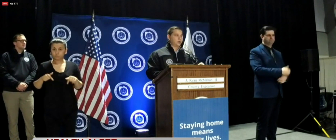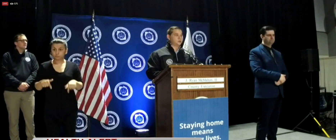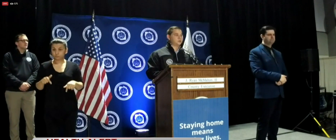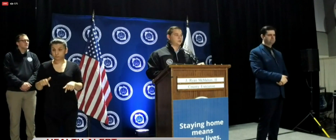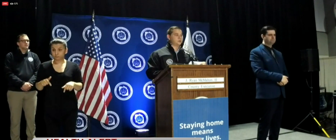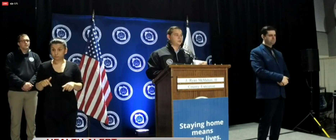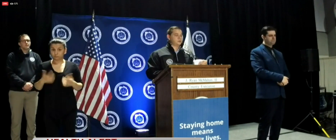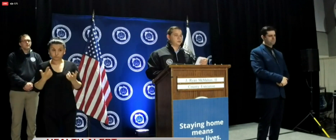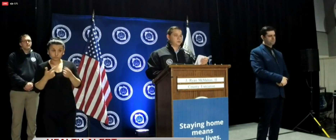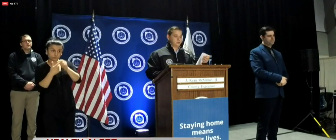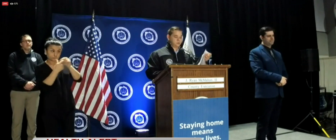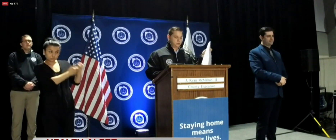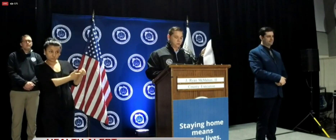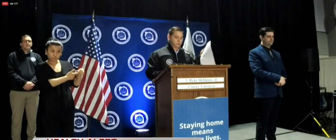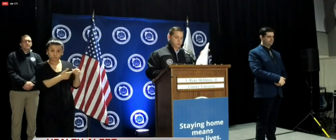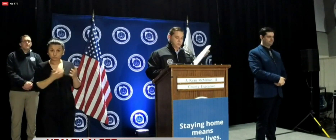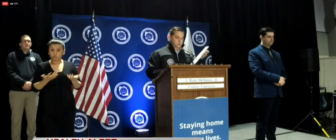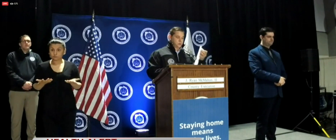some questions.